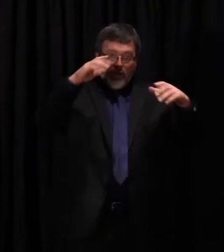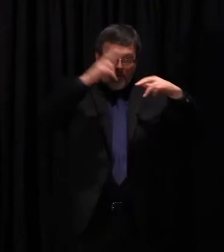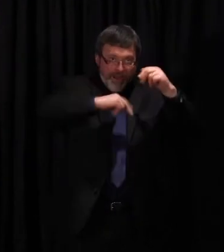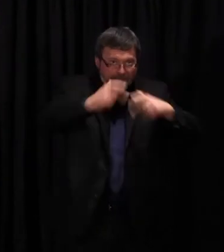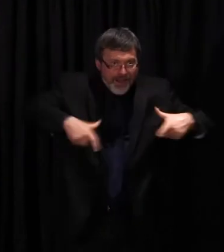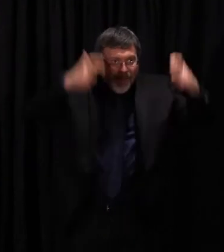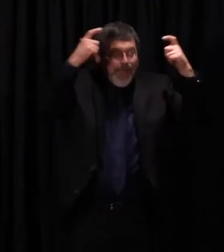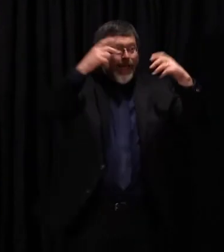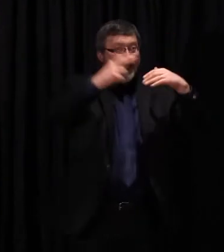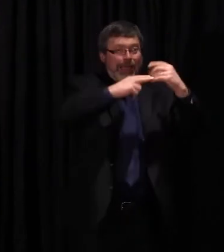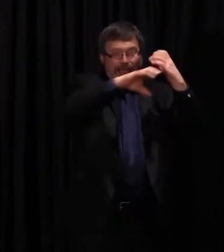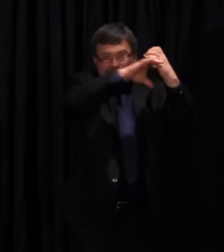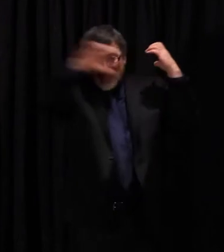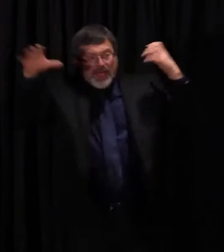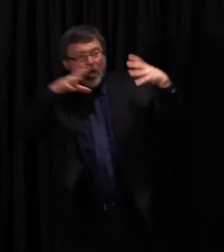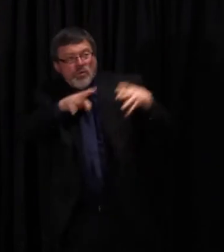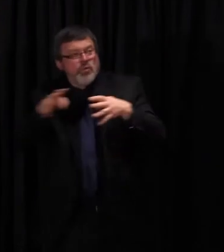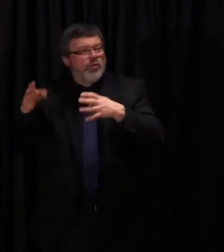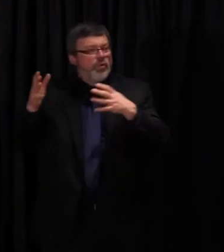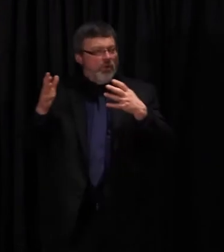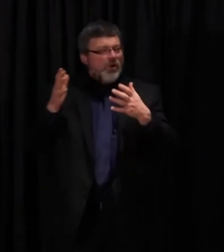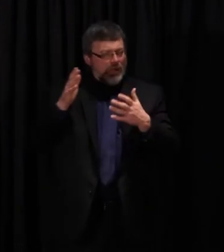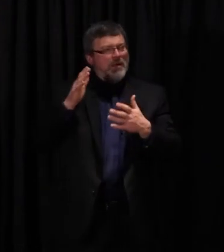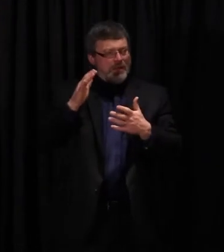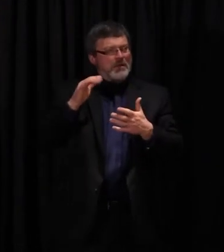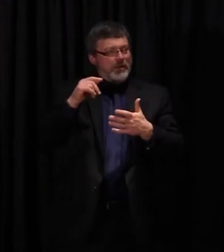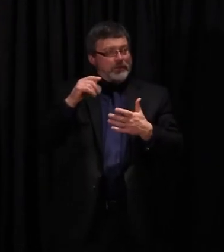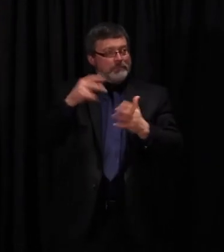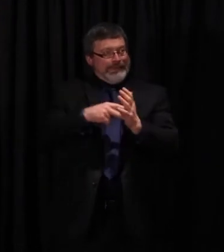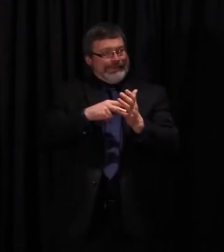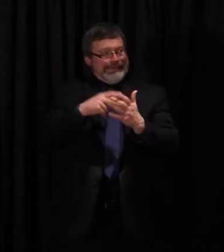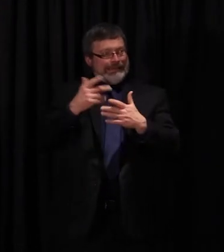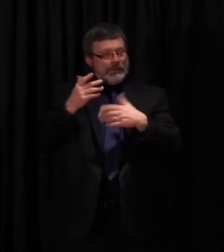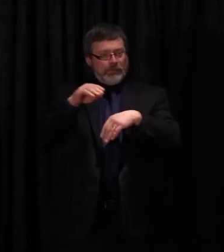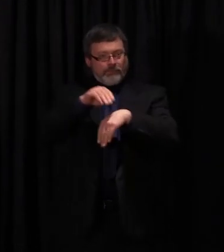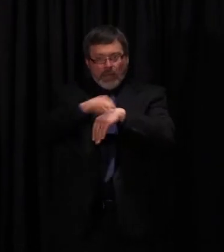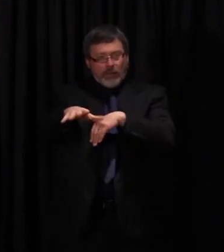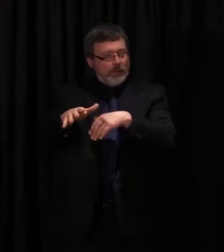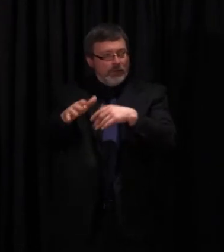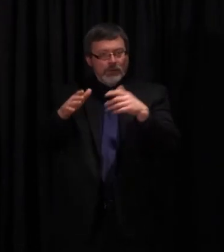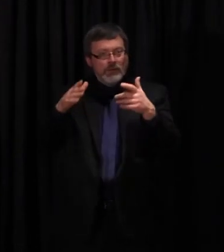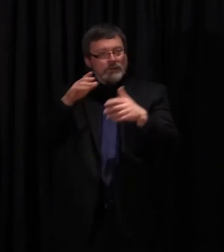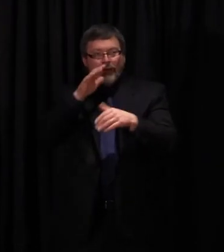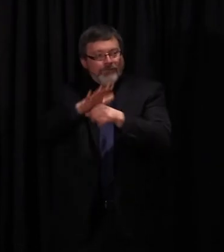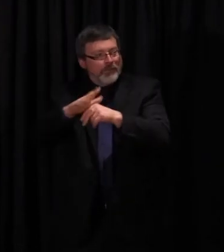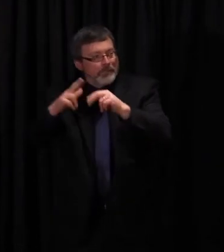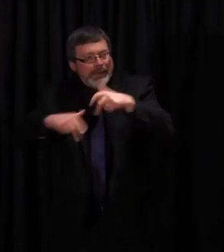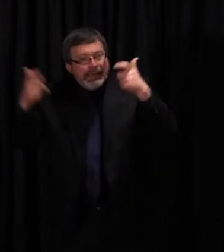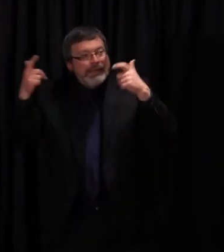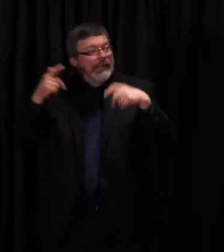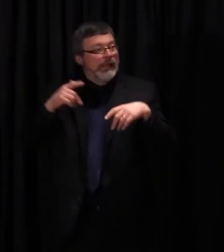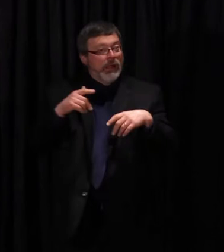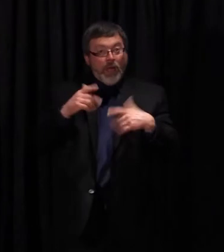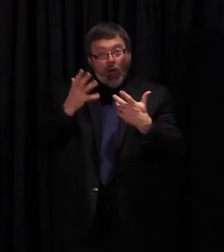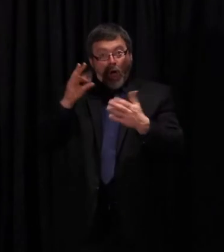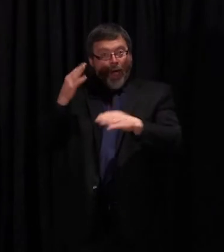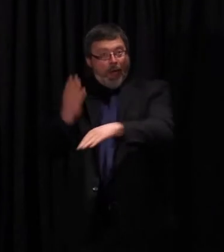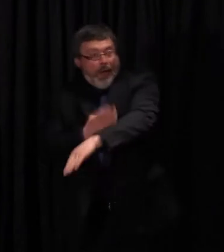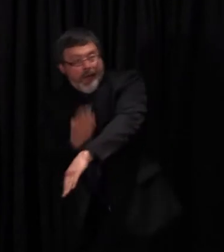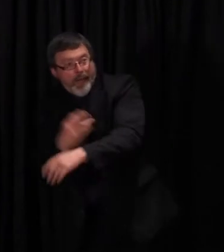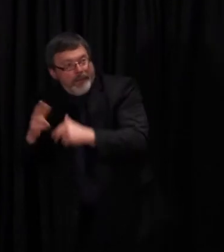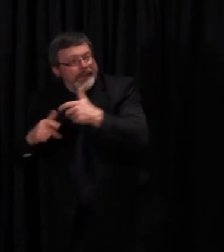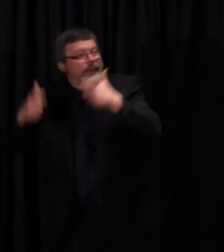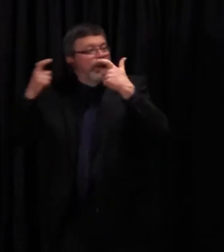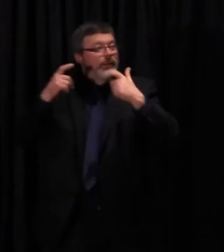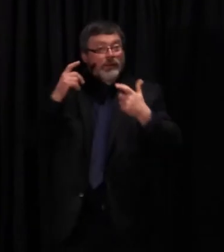refrigeration techs, there's fewer to construct and maintain the facilities in our healthcare system, or build homes